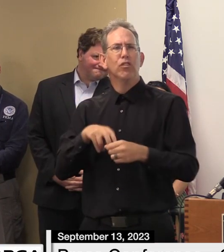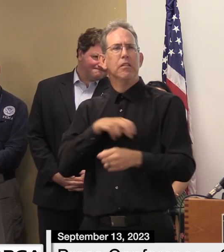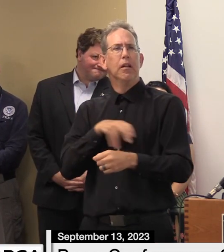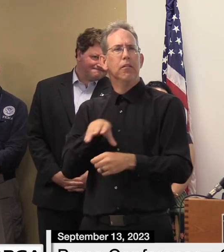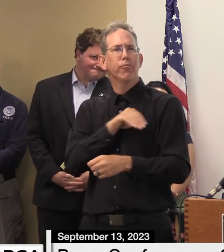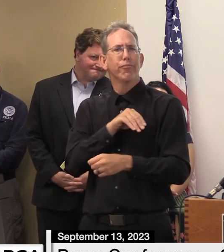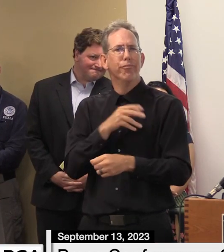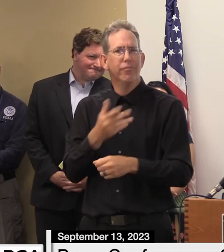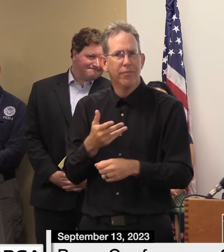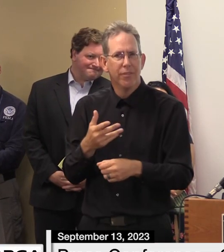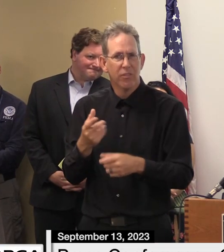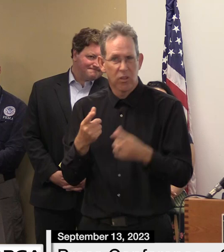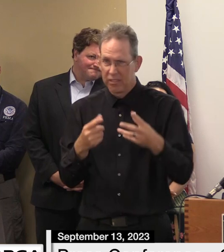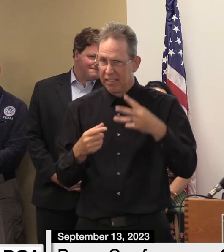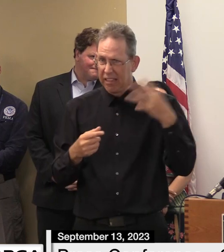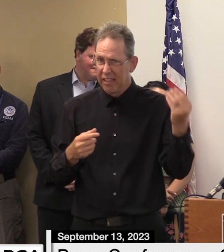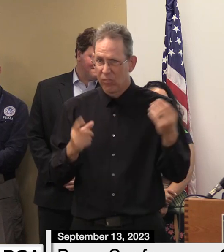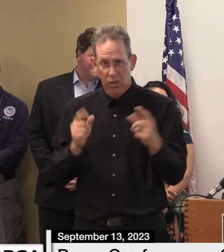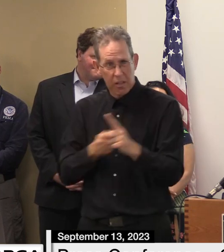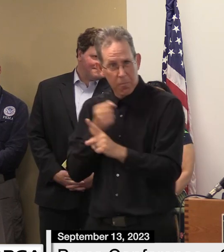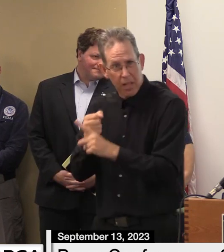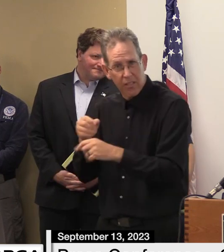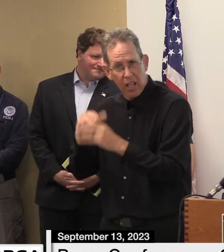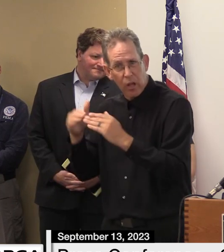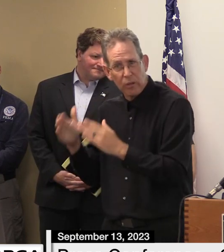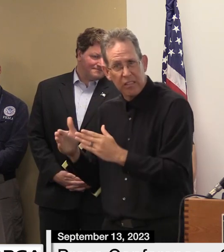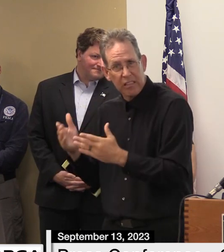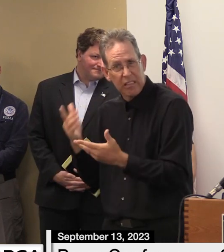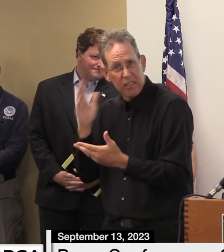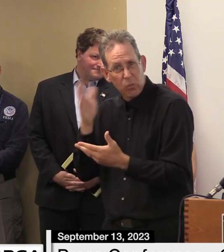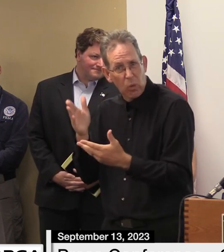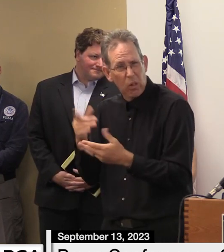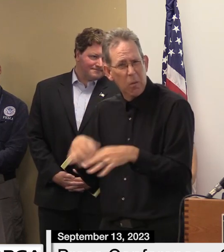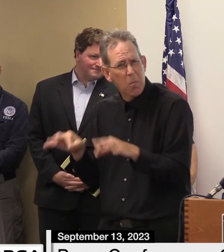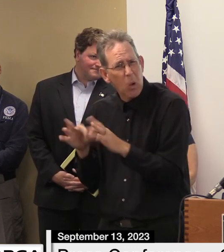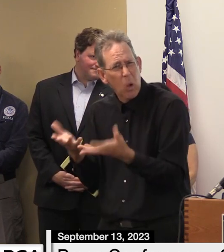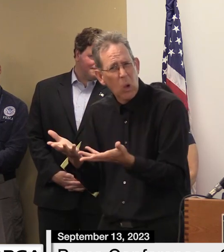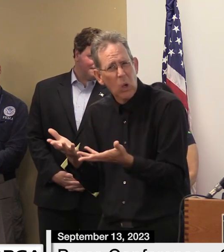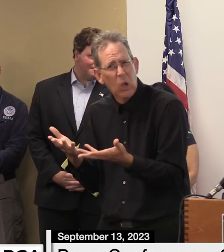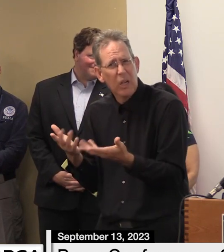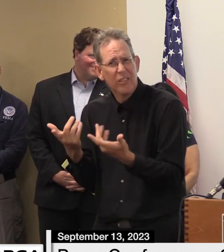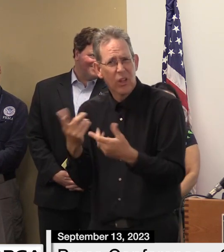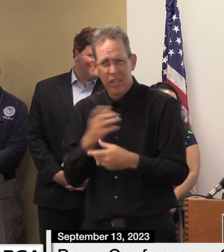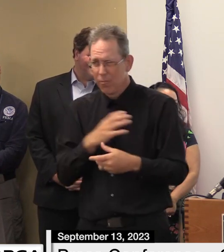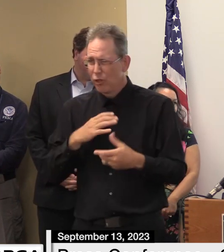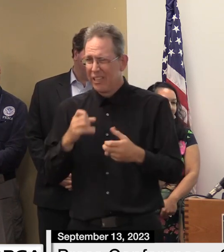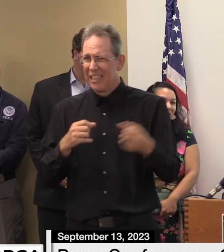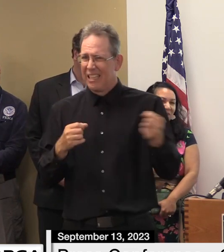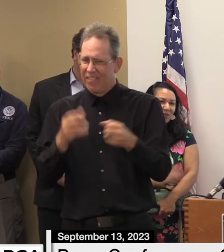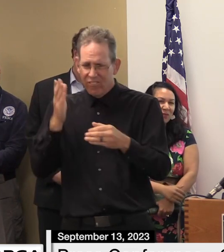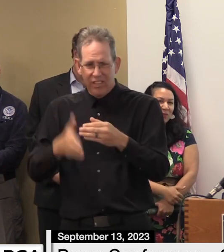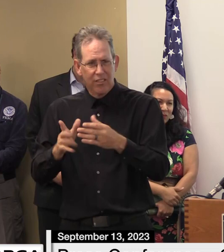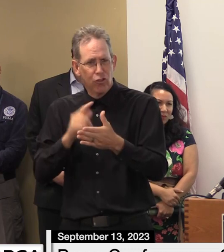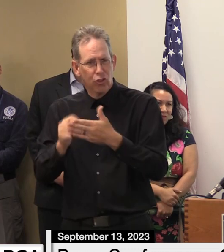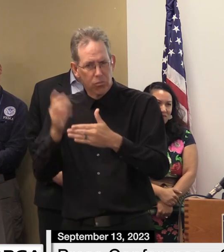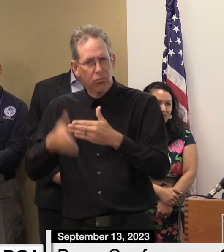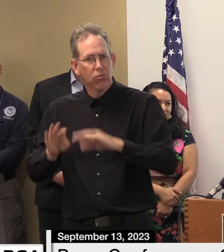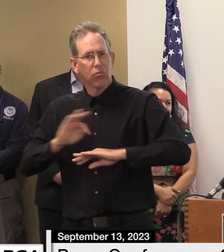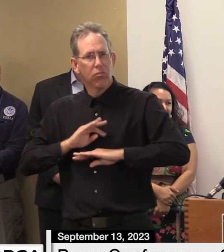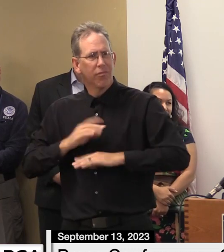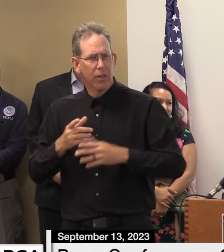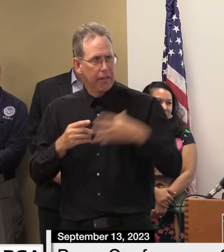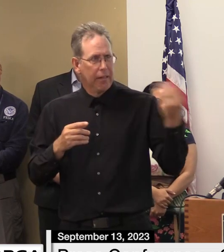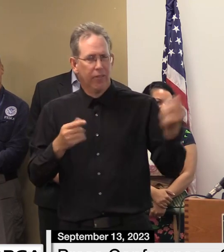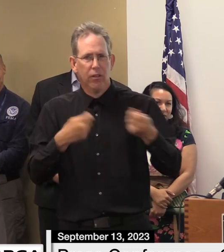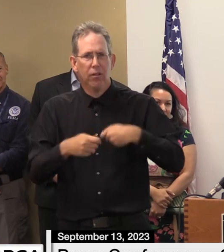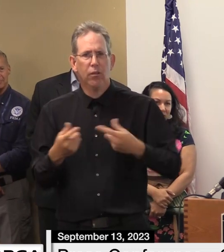this program or just housing going forward, as it is a pretty pressing issue not to have a commissioner at the end of September to kind of overseeing everything? Well, we will have a commissioner.